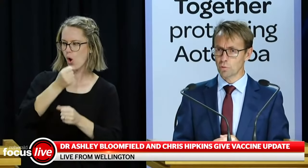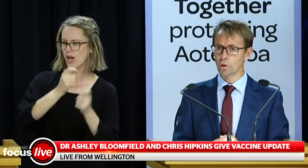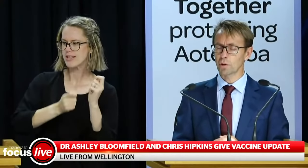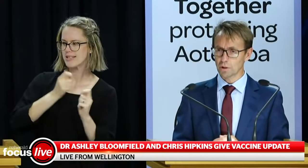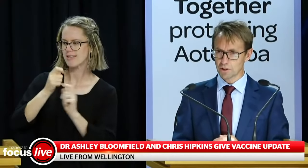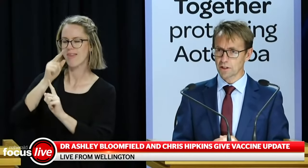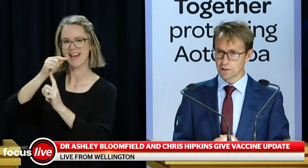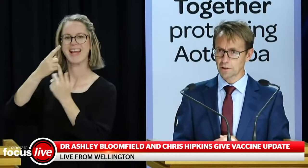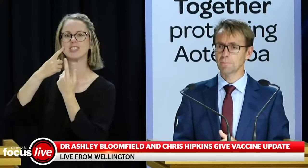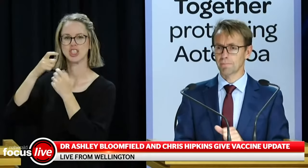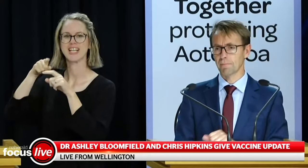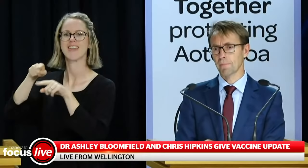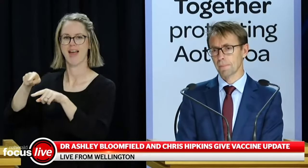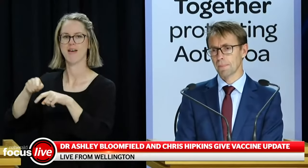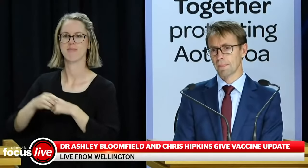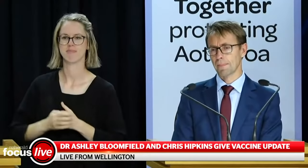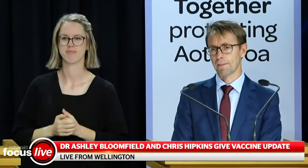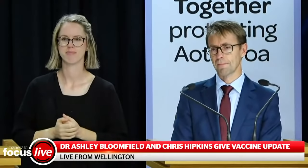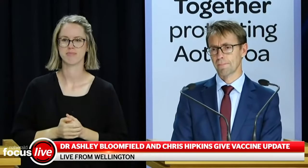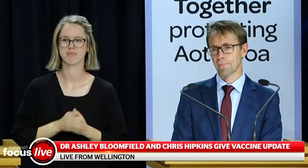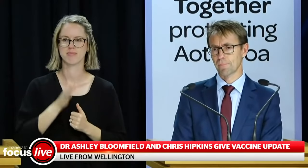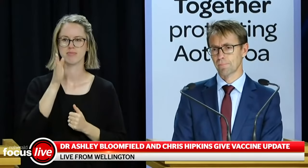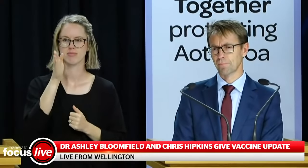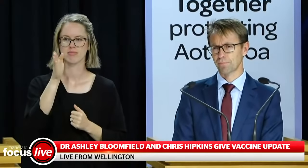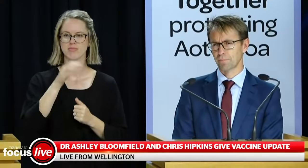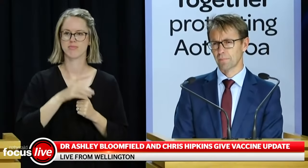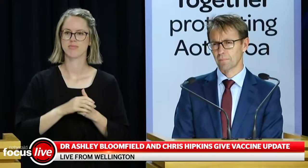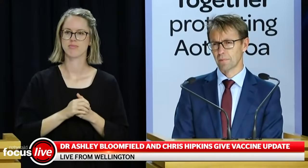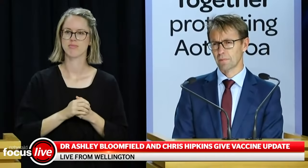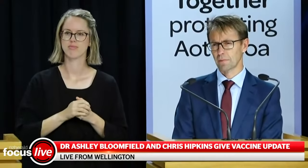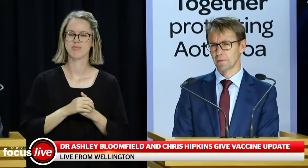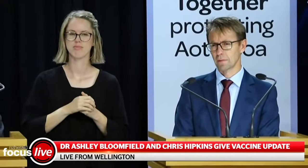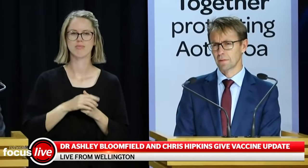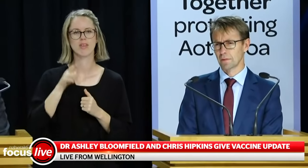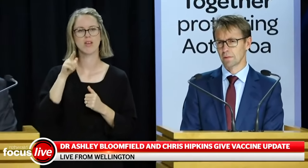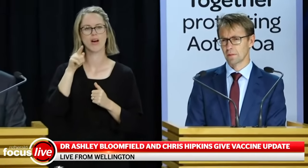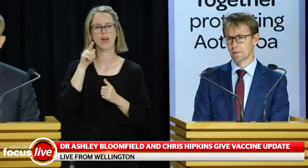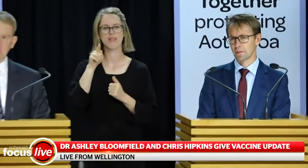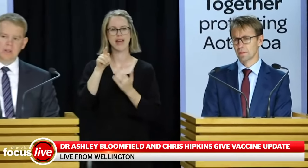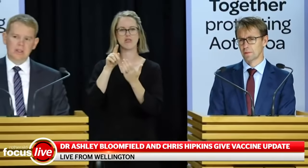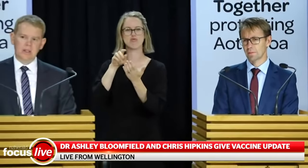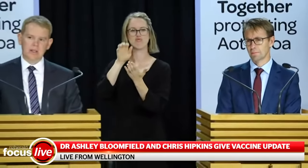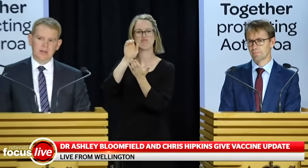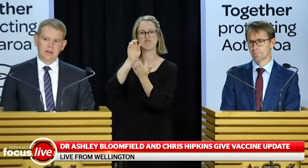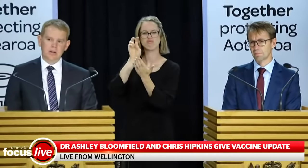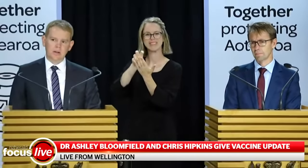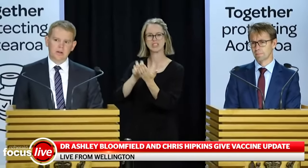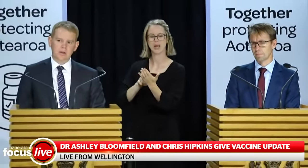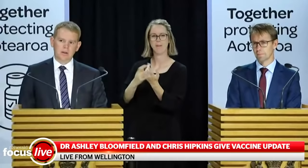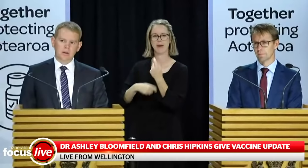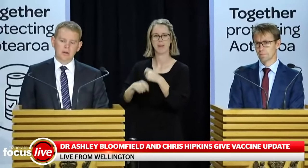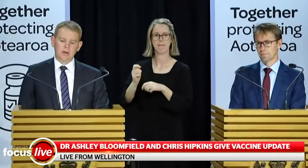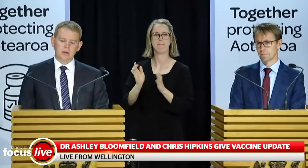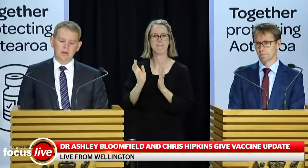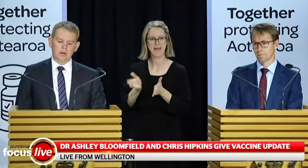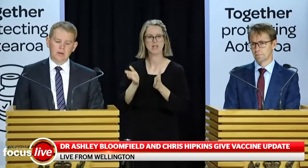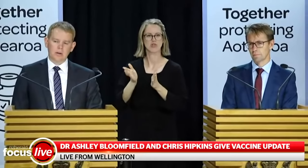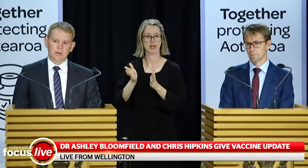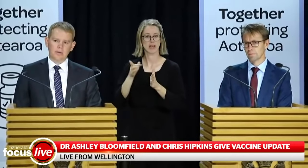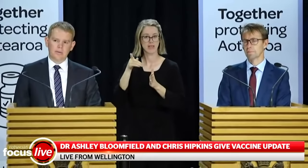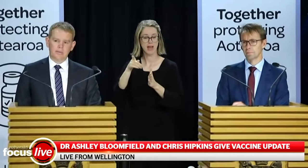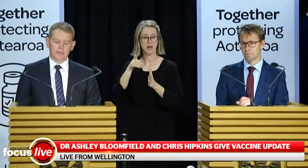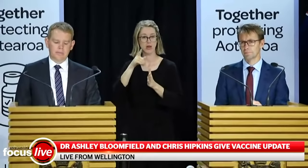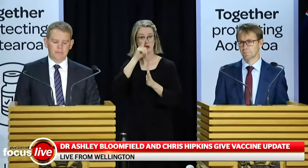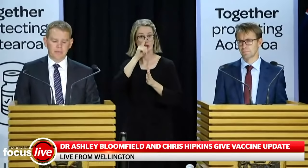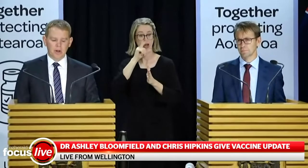a border worker was tested. And what difference will making that register mandatory make, and would that have